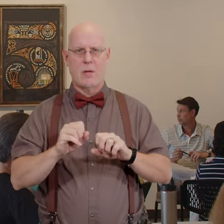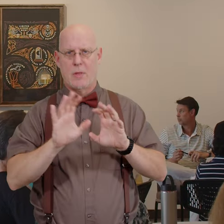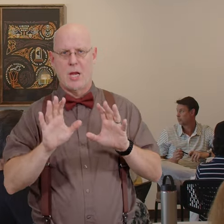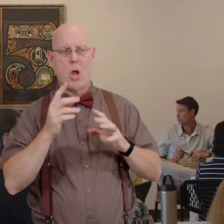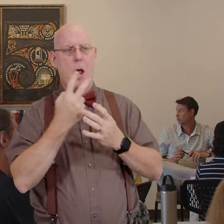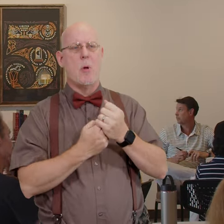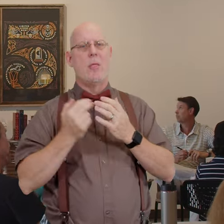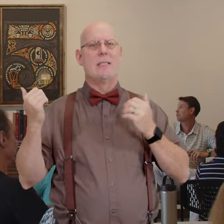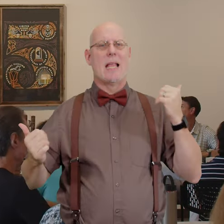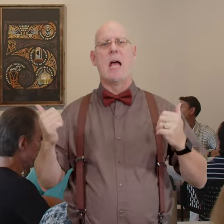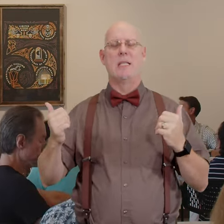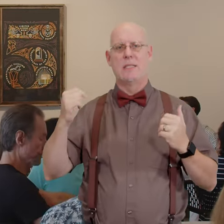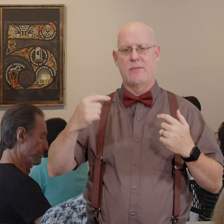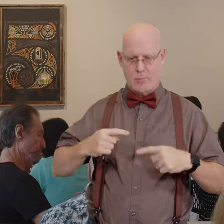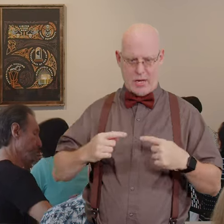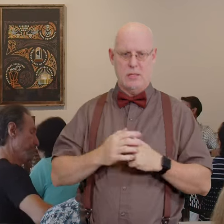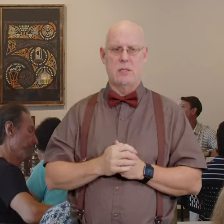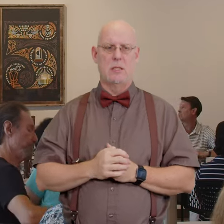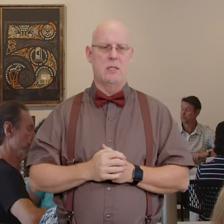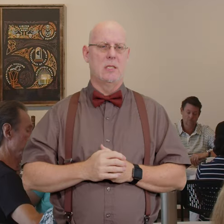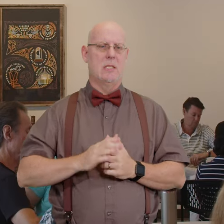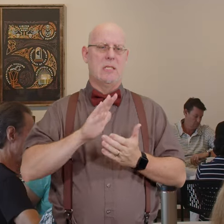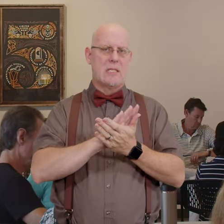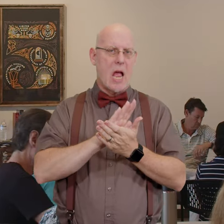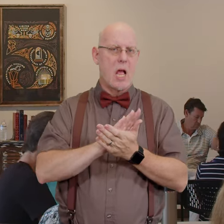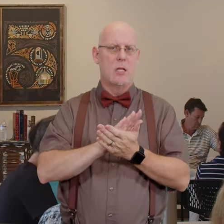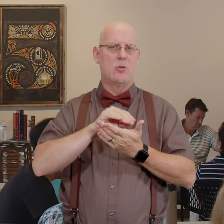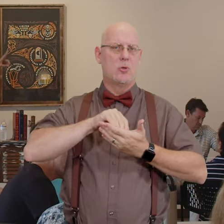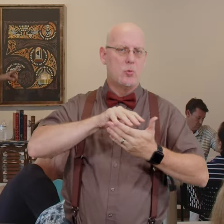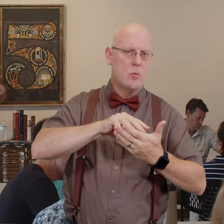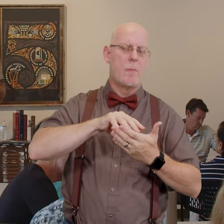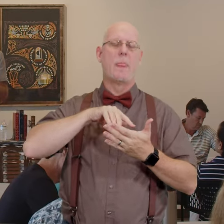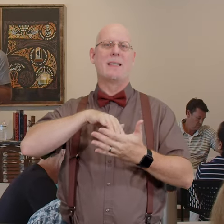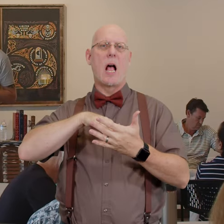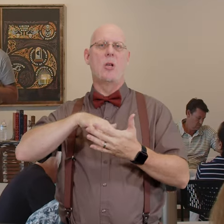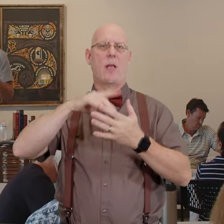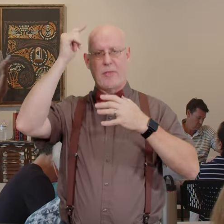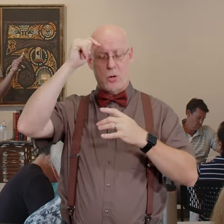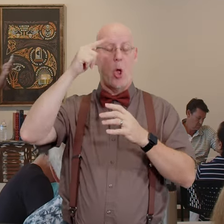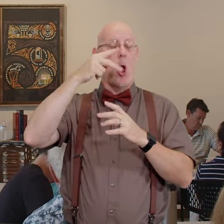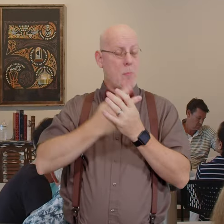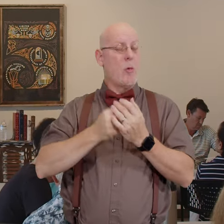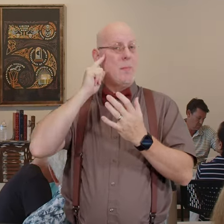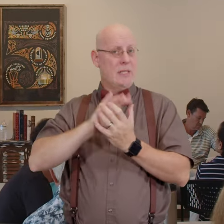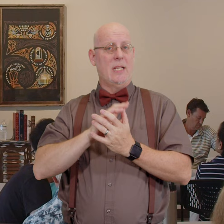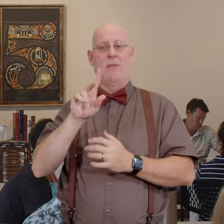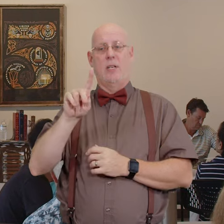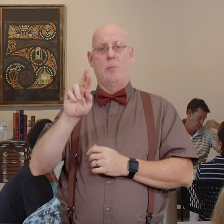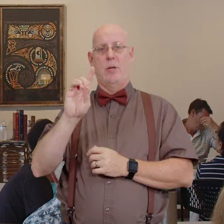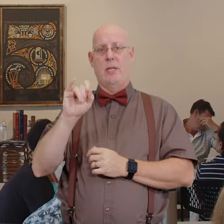just to be clear, on both sides of this debate, scholars and theologians both believe in the doctrine of